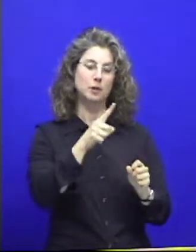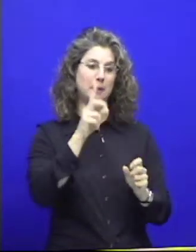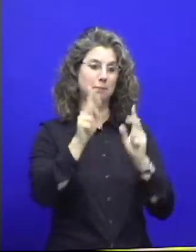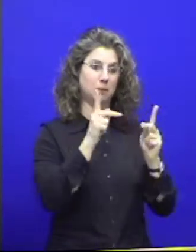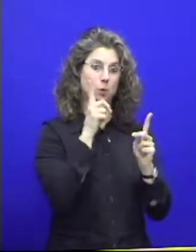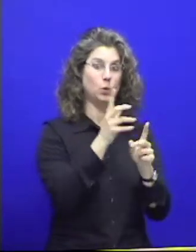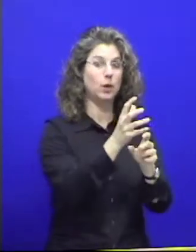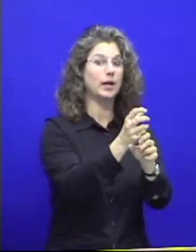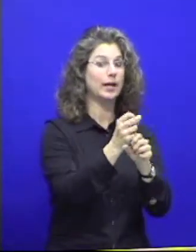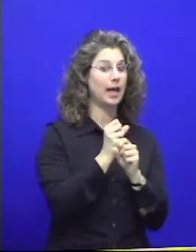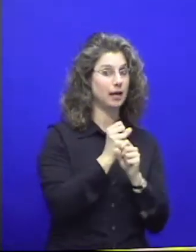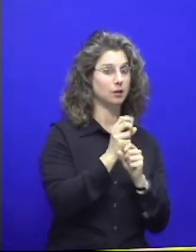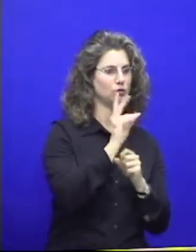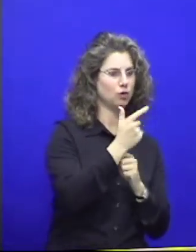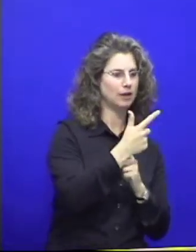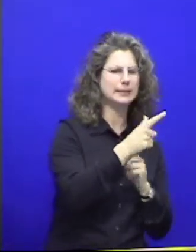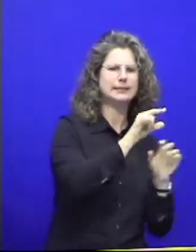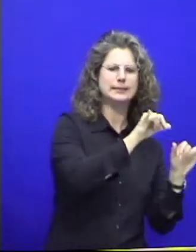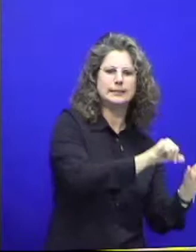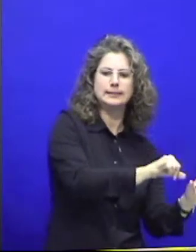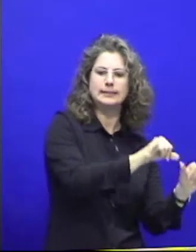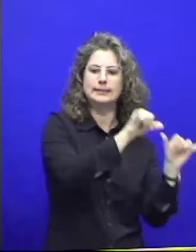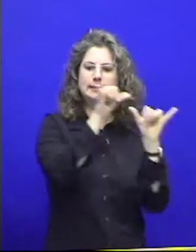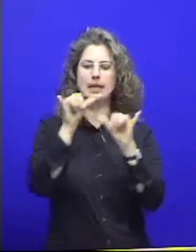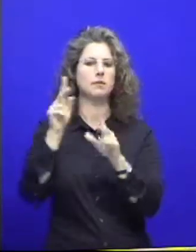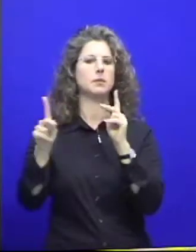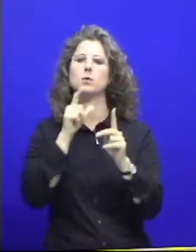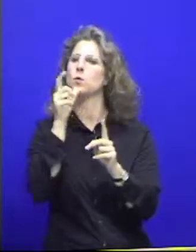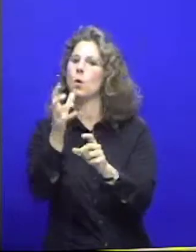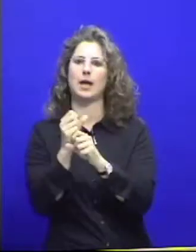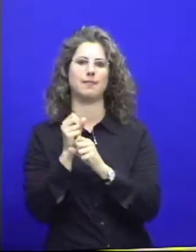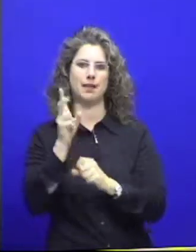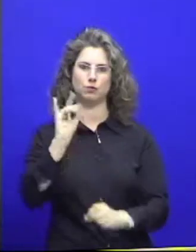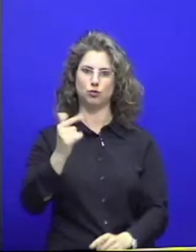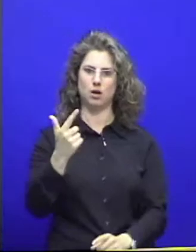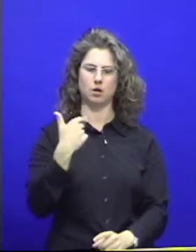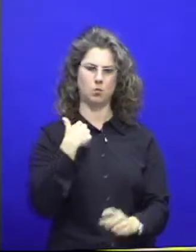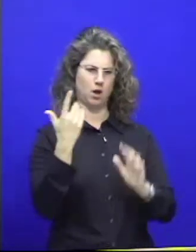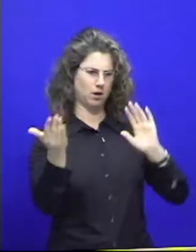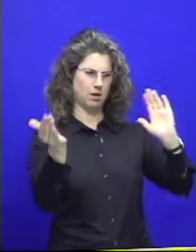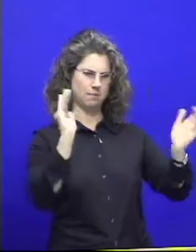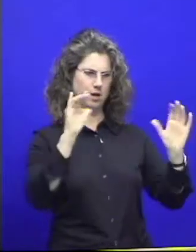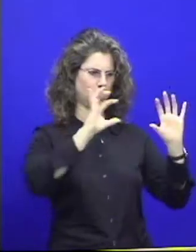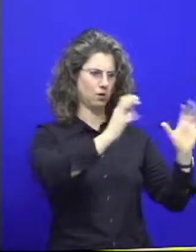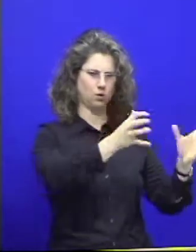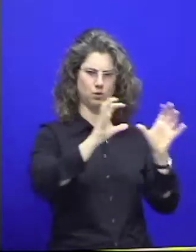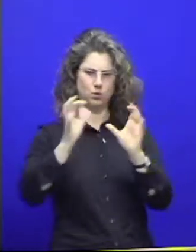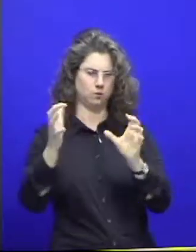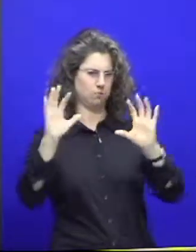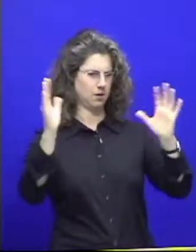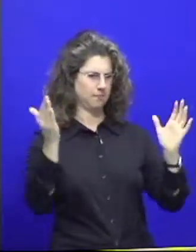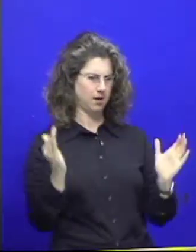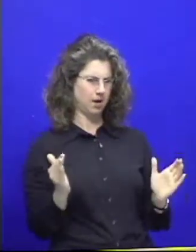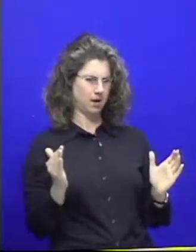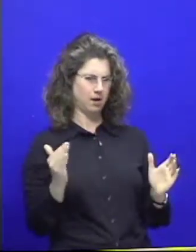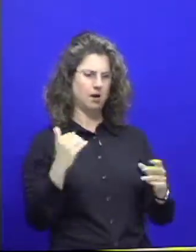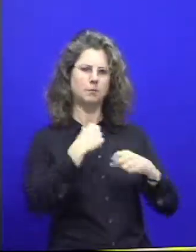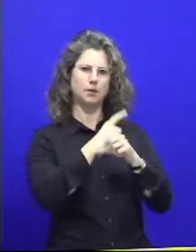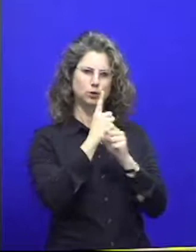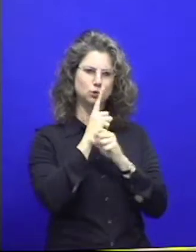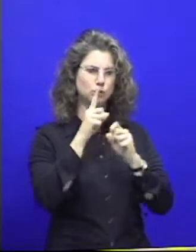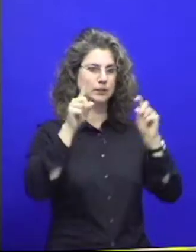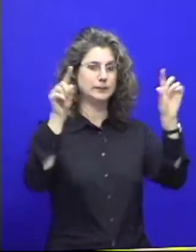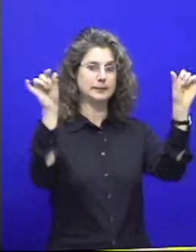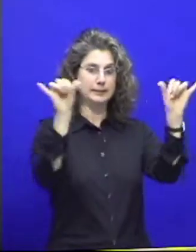drug are just like the people who don't get the drug. So we want to be comparing two groups that really look